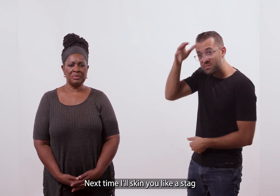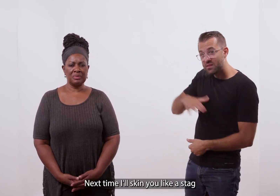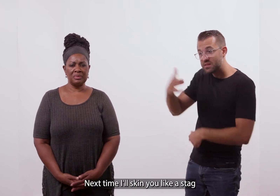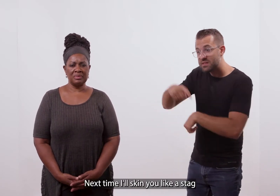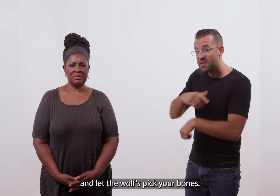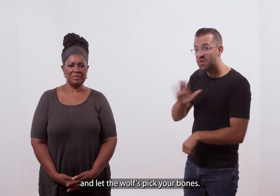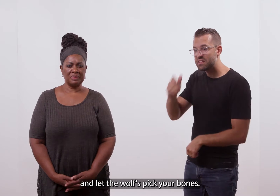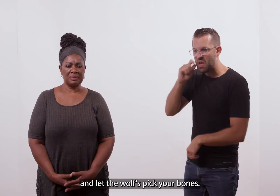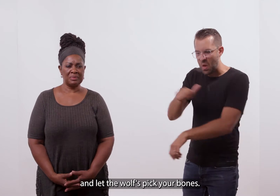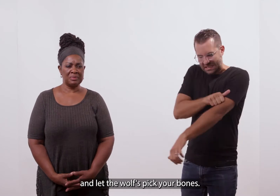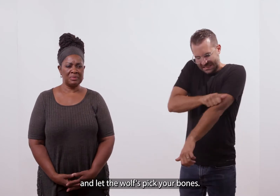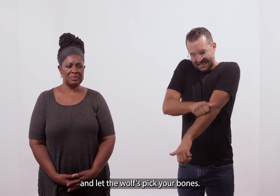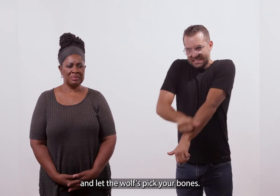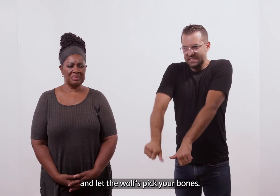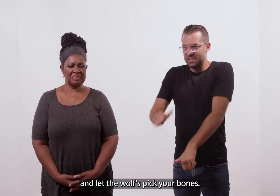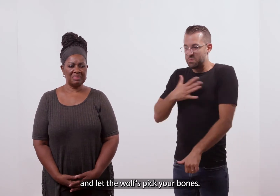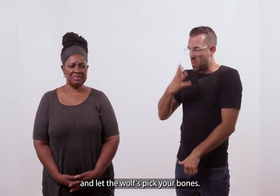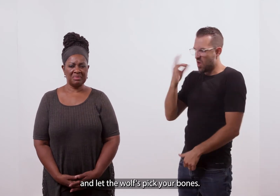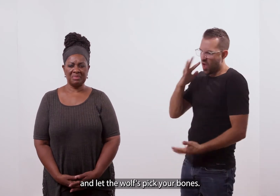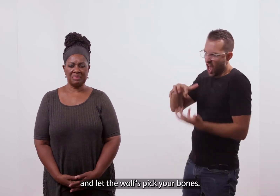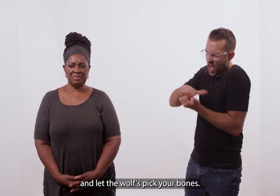a stag and let the wolves pick your bones.